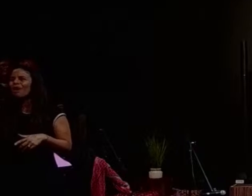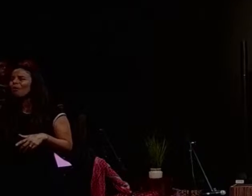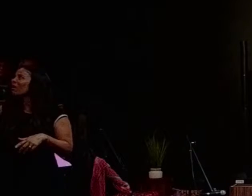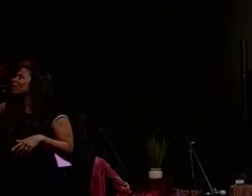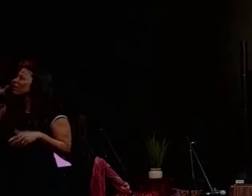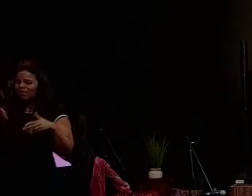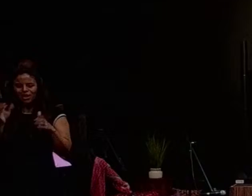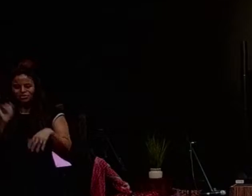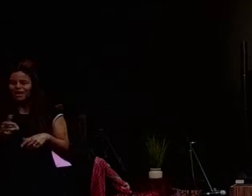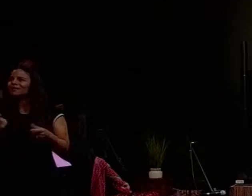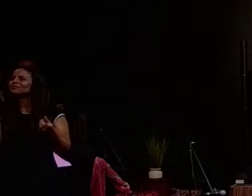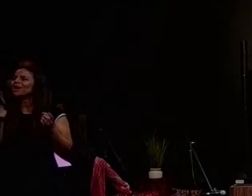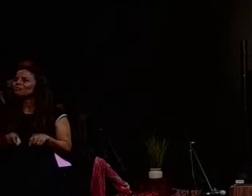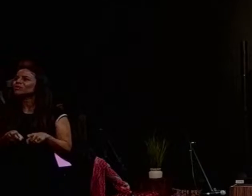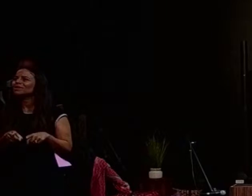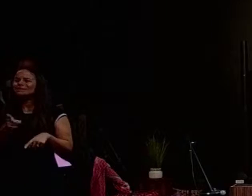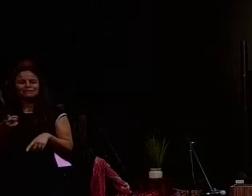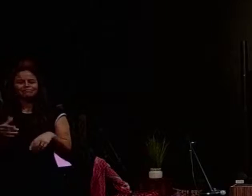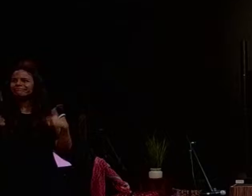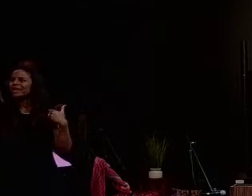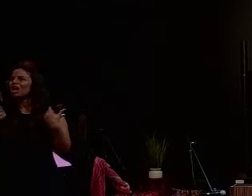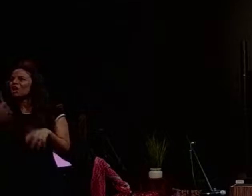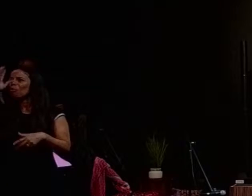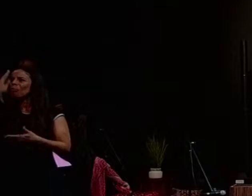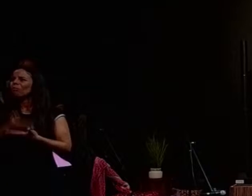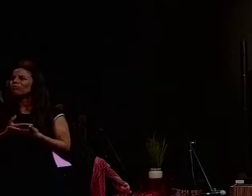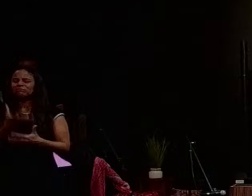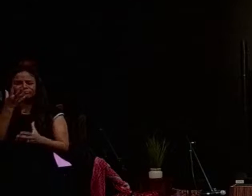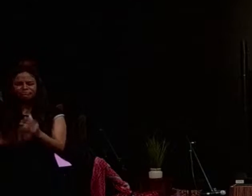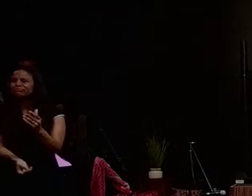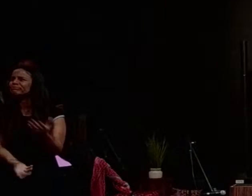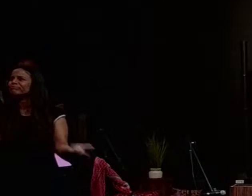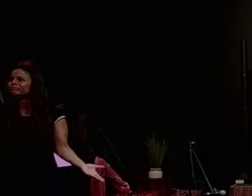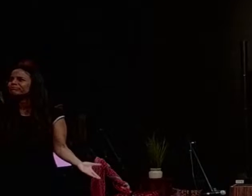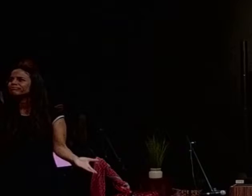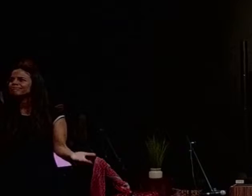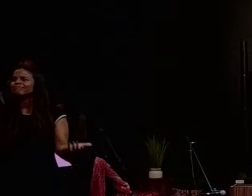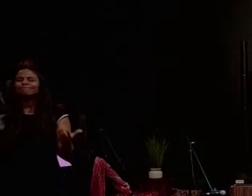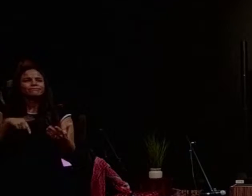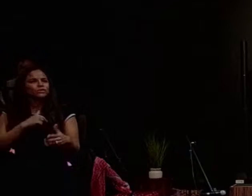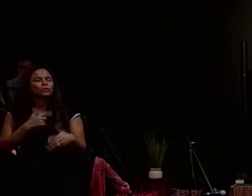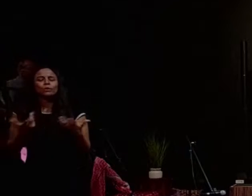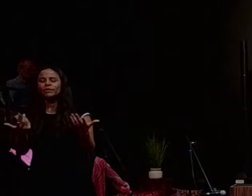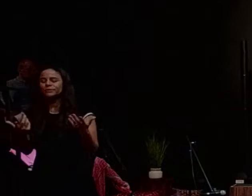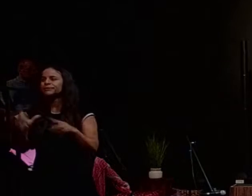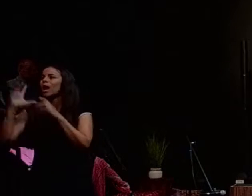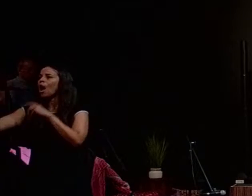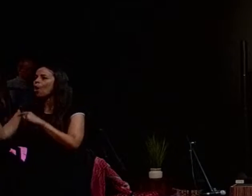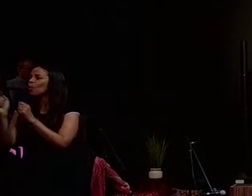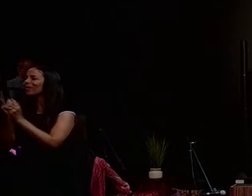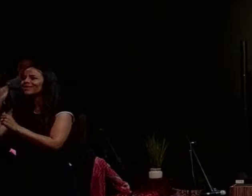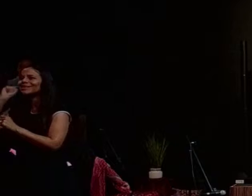understand how you would allow something like this to happen to such a young man, you know? And we got with the teens last time.